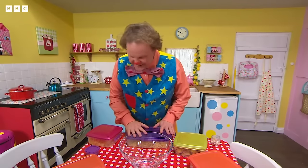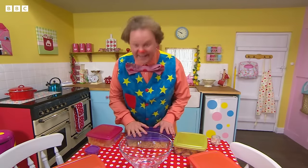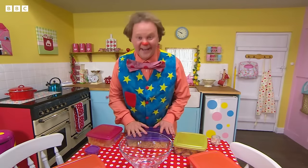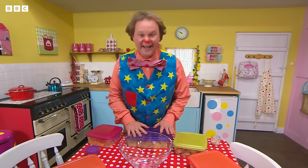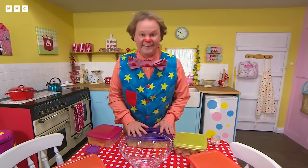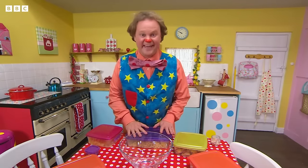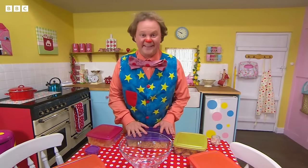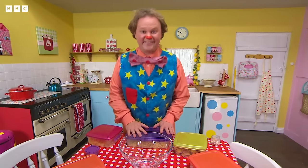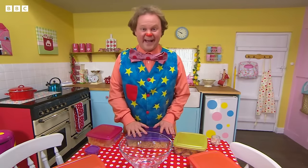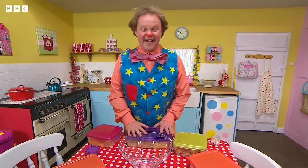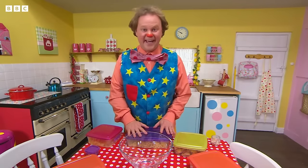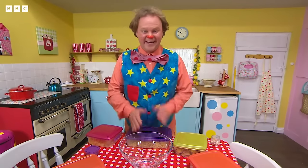Right, let's get started!